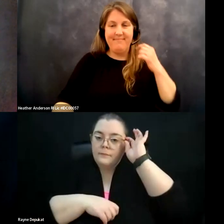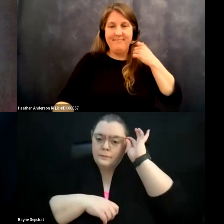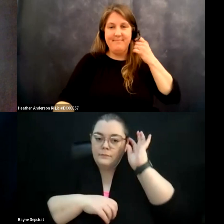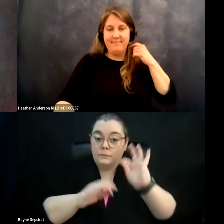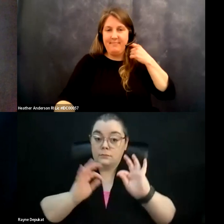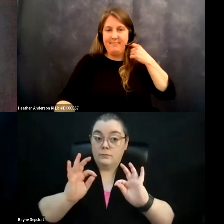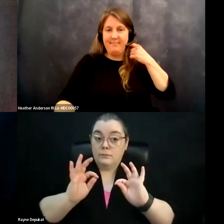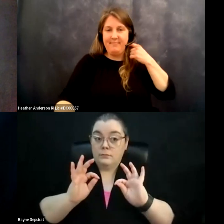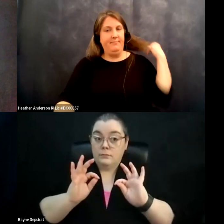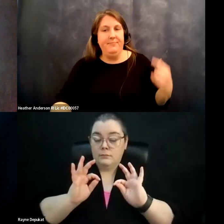So we are recording the meeting now.